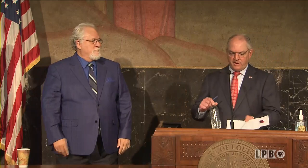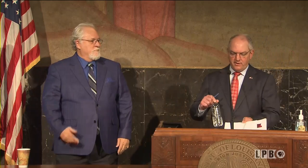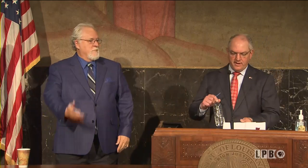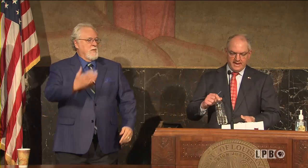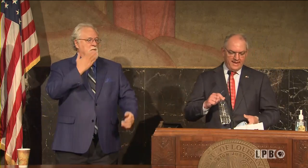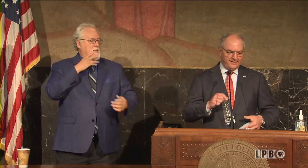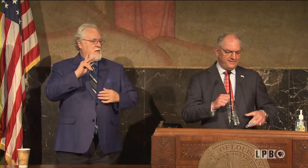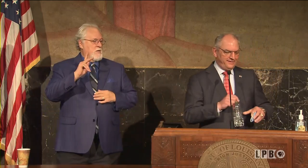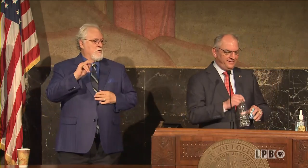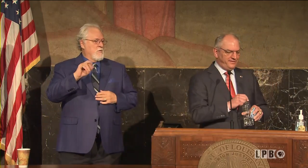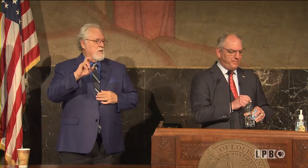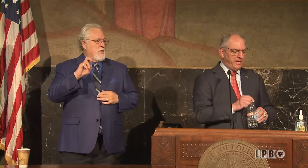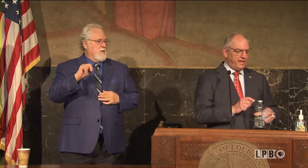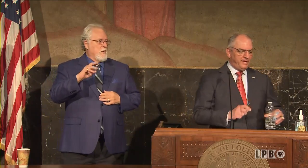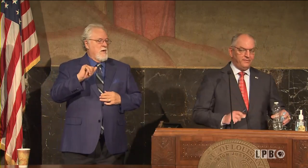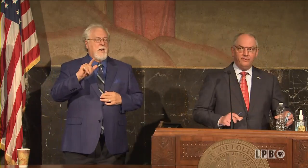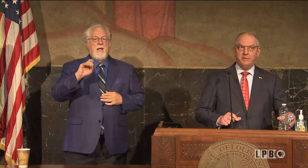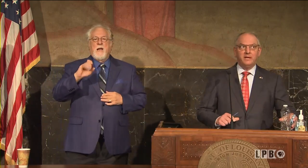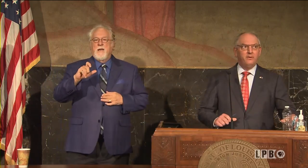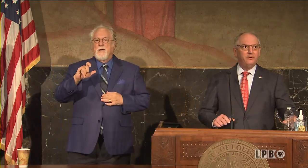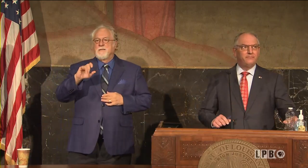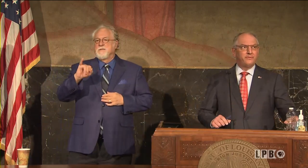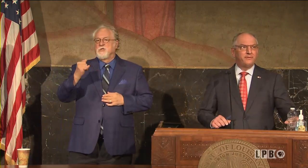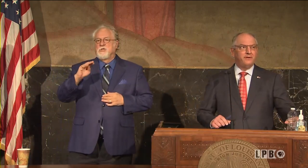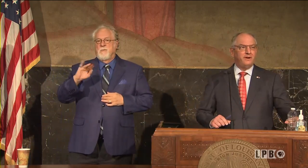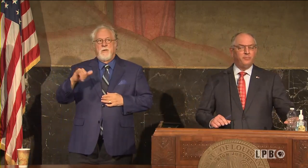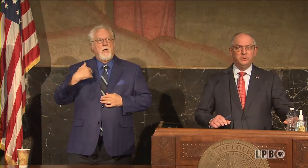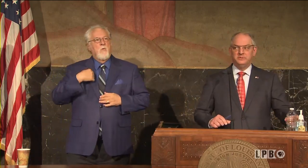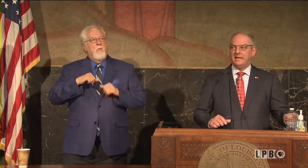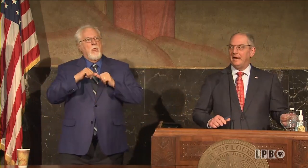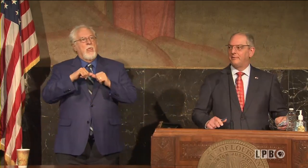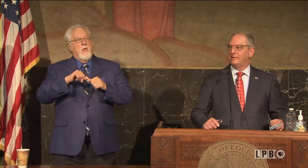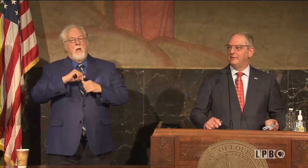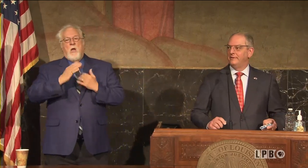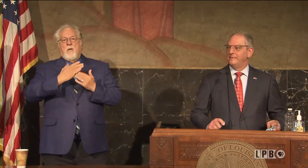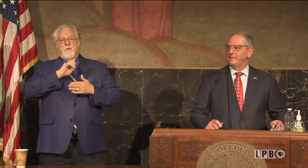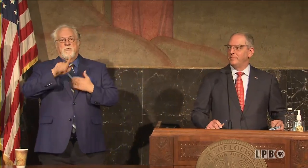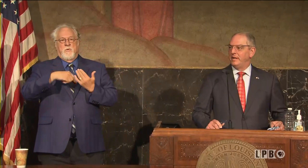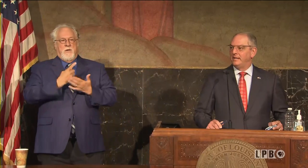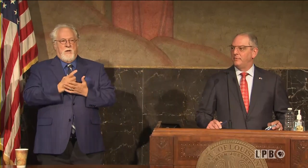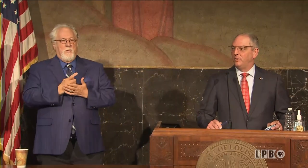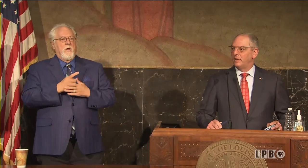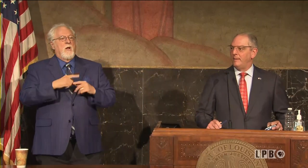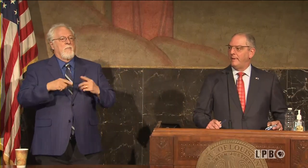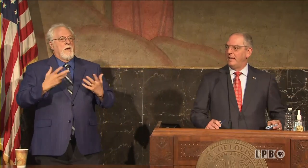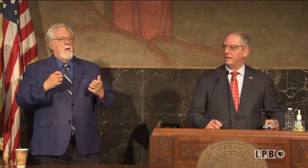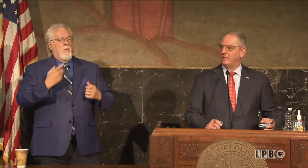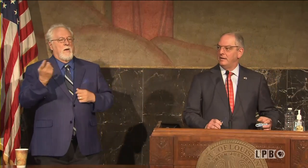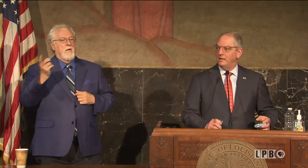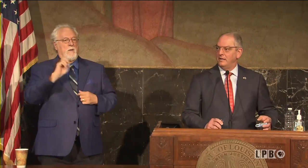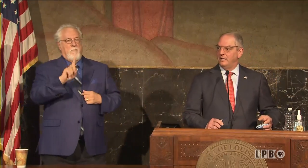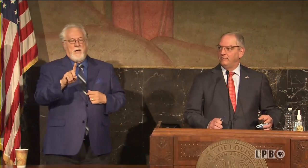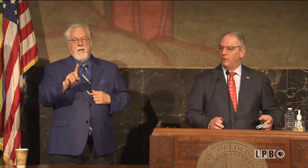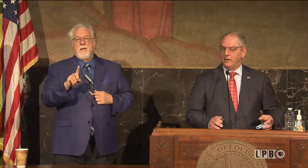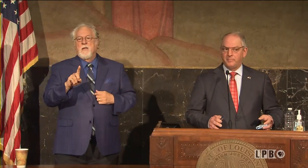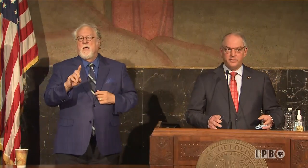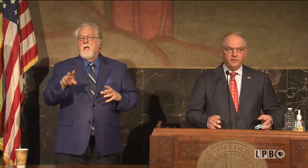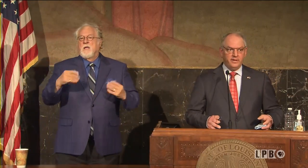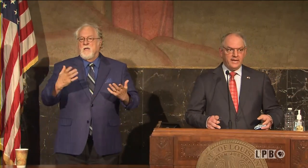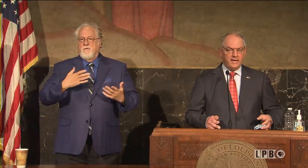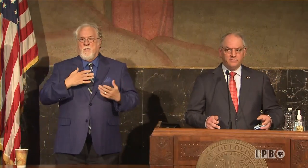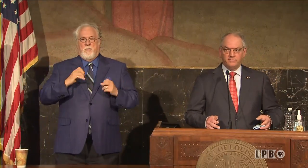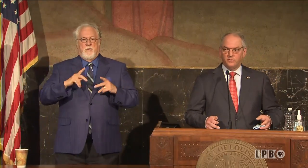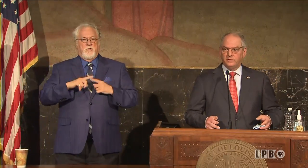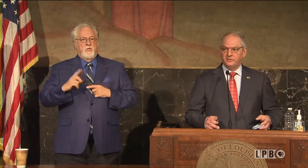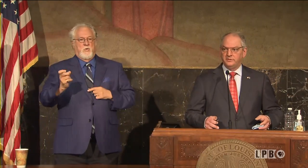Thank you, Karen and Alex and Jimmy. And we've been going for almost an hour, but I did want to come back and give you all an